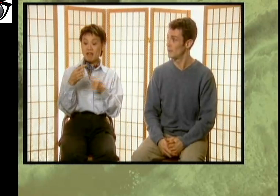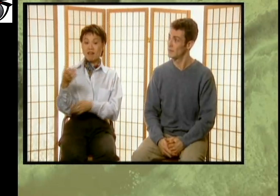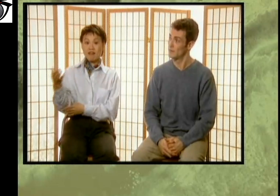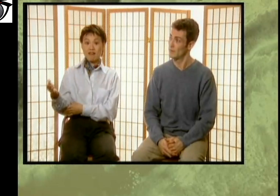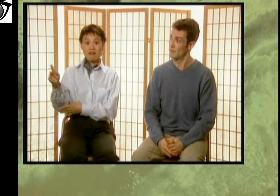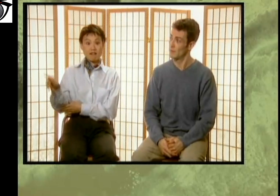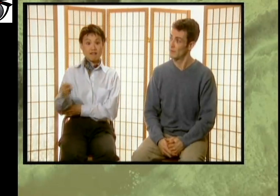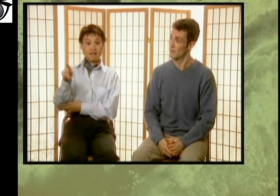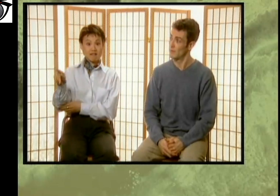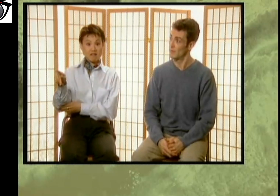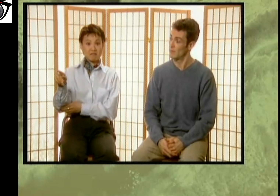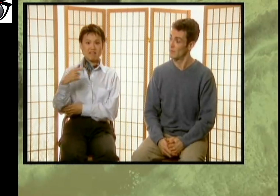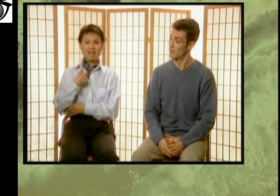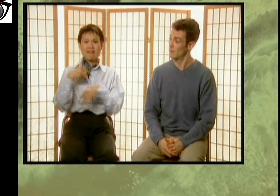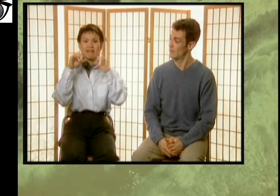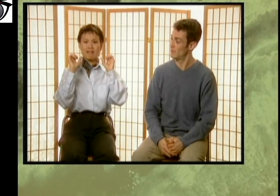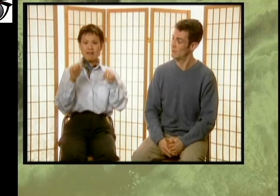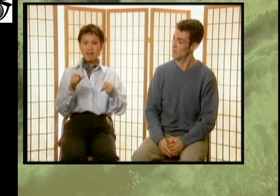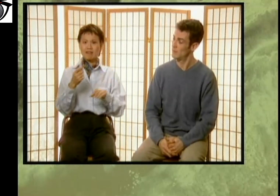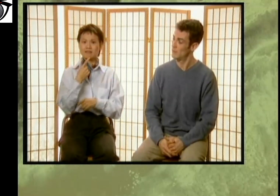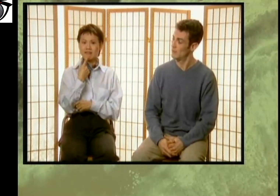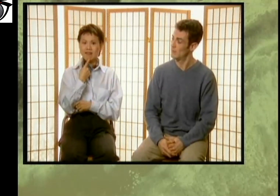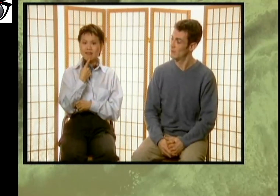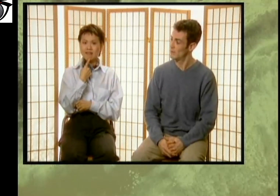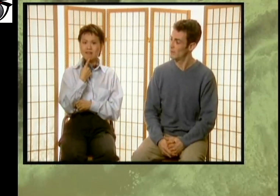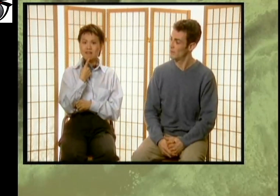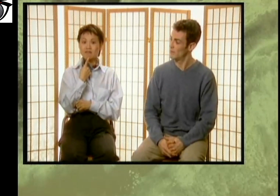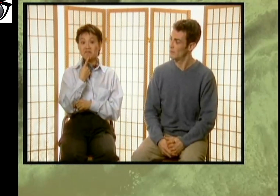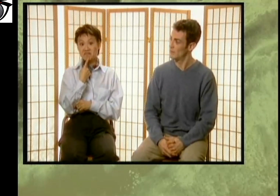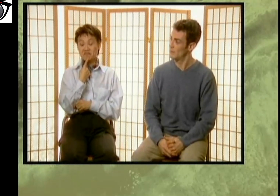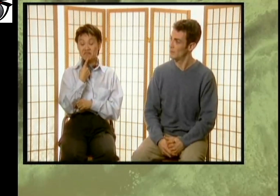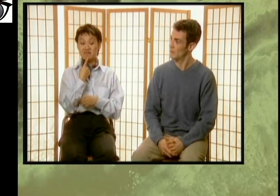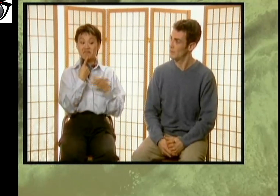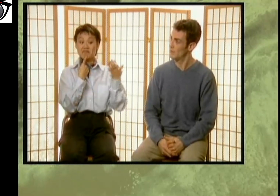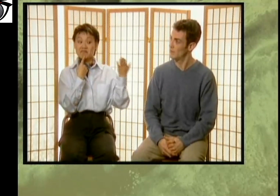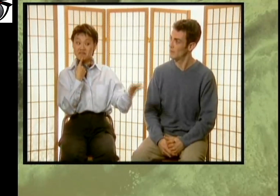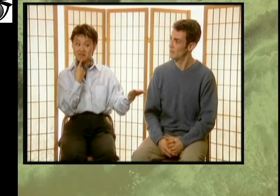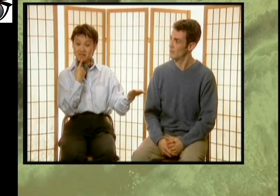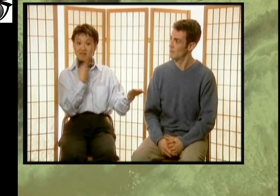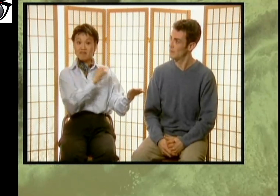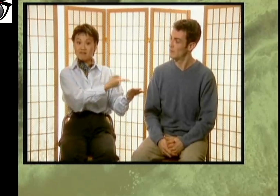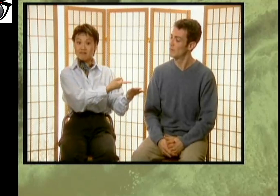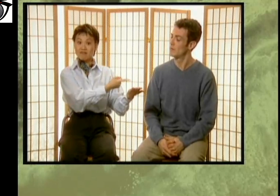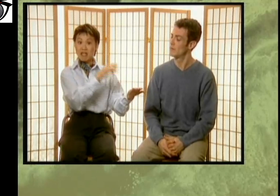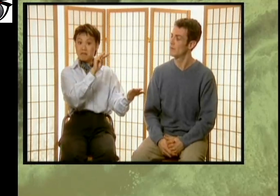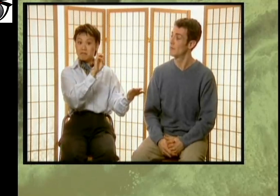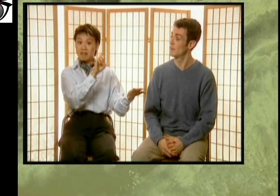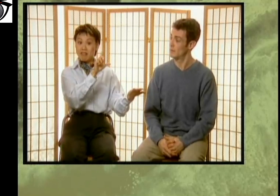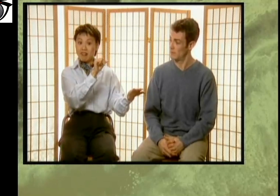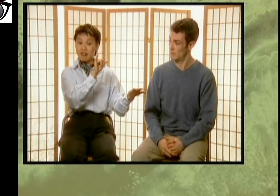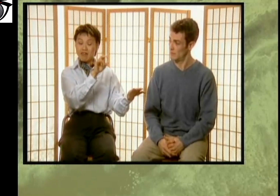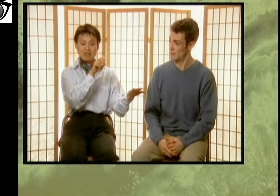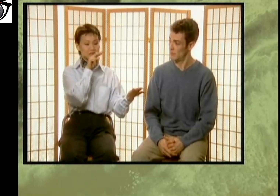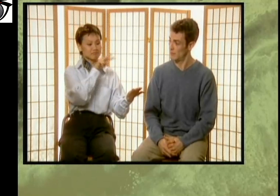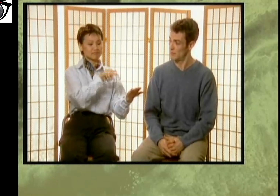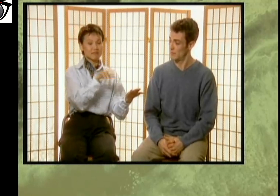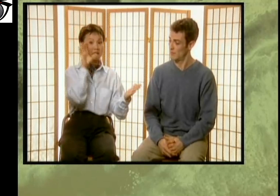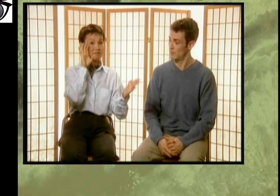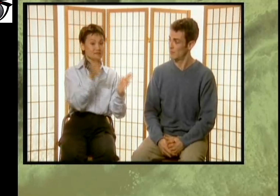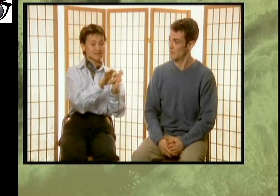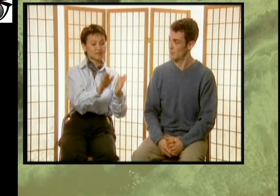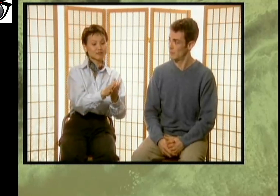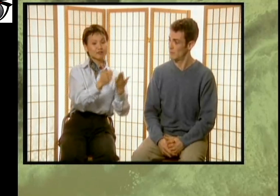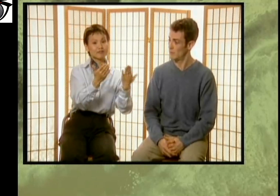Now I can talk about each of them. I can point here to designate she when I talk about Melanie, like she looked at